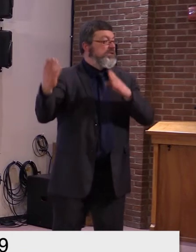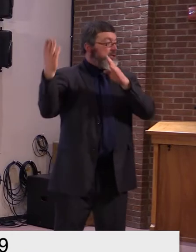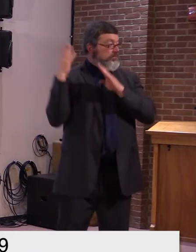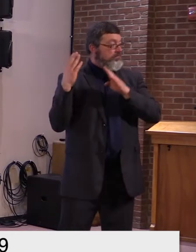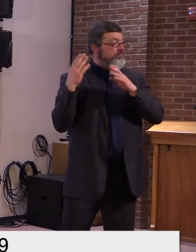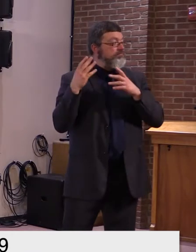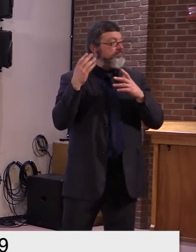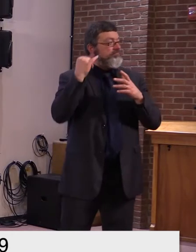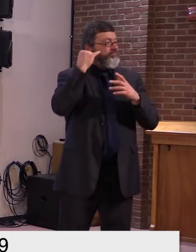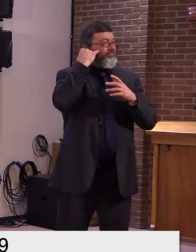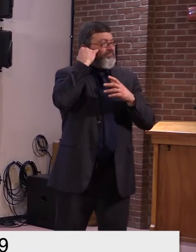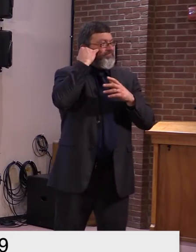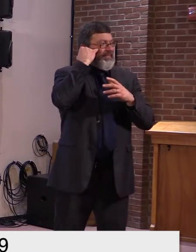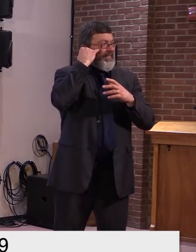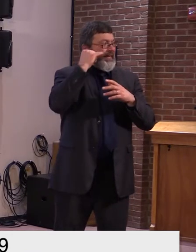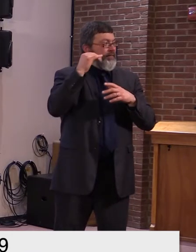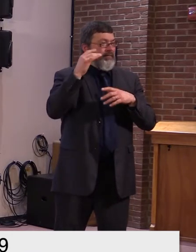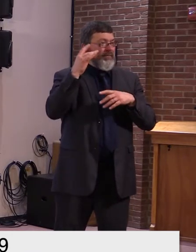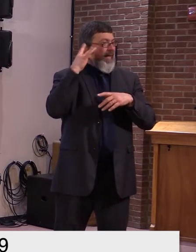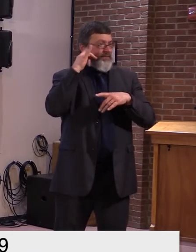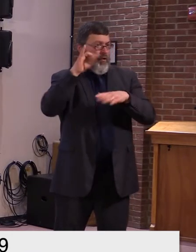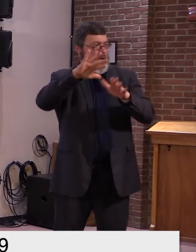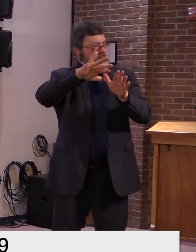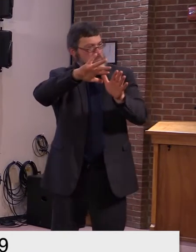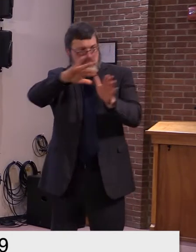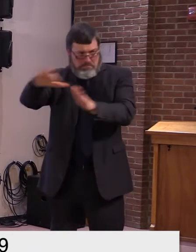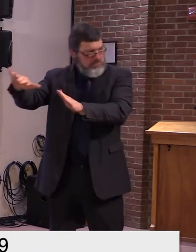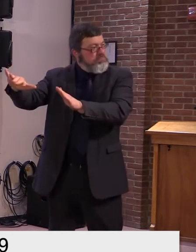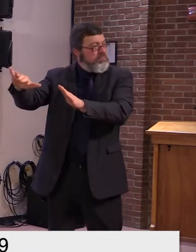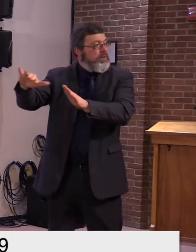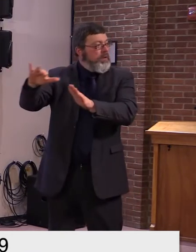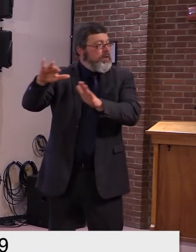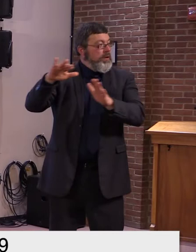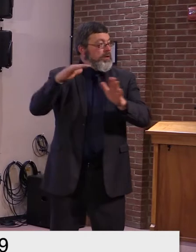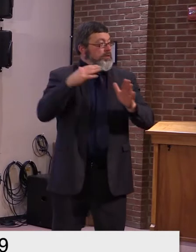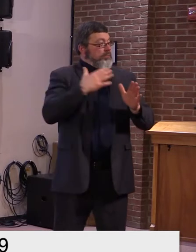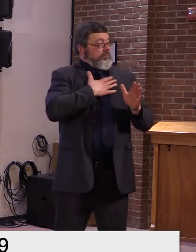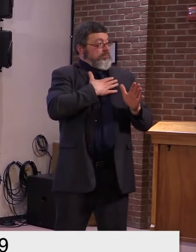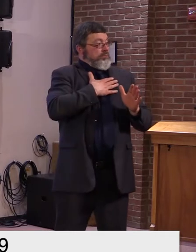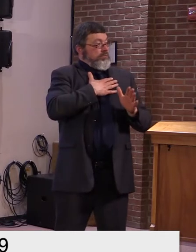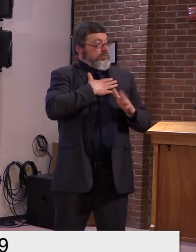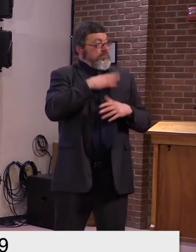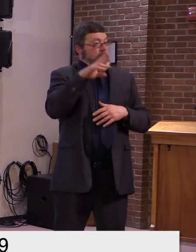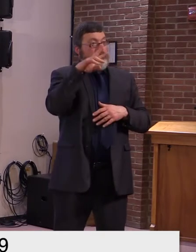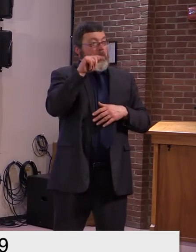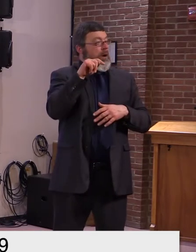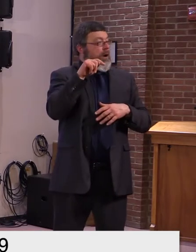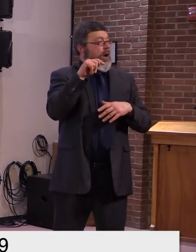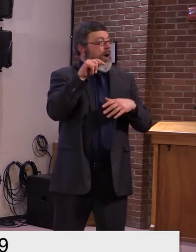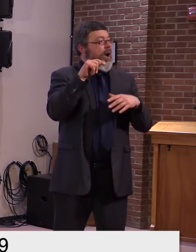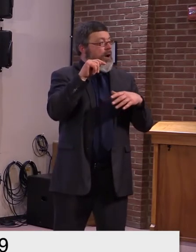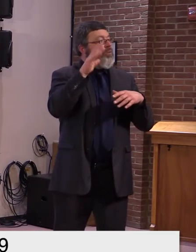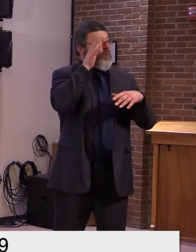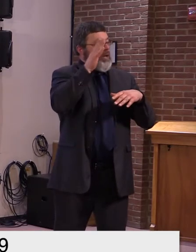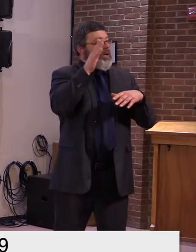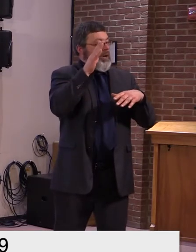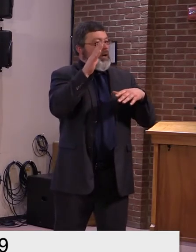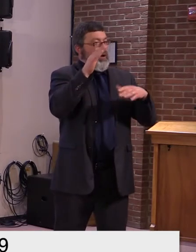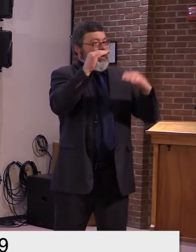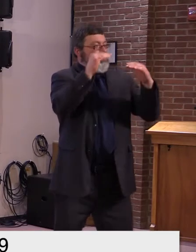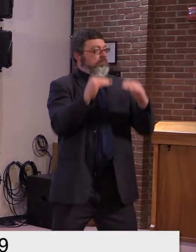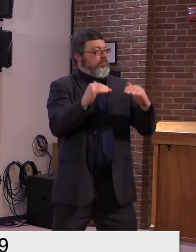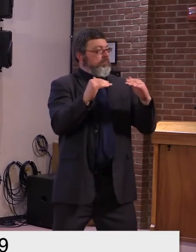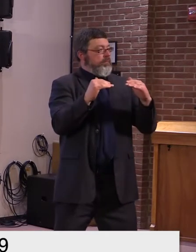U.S. count, our cases as a country would actually have gone down week over week. This week in the Northeast, we saw